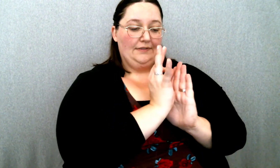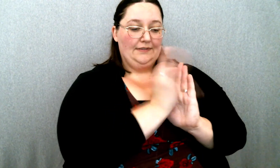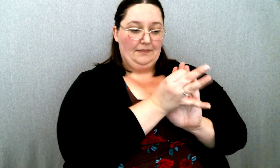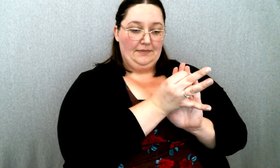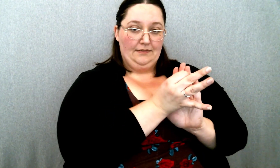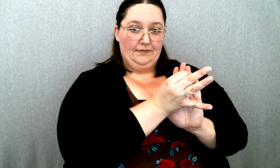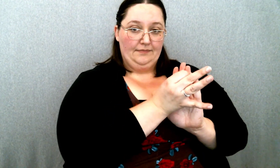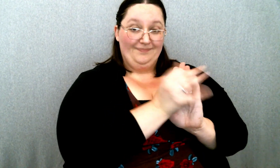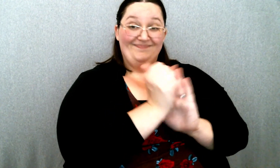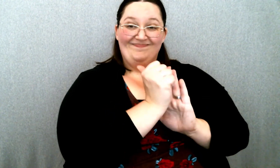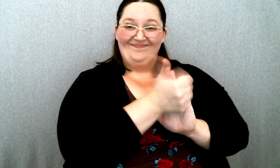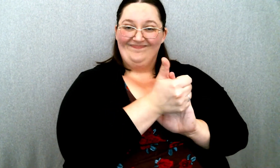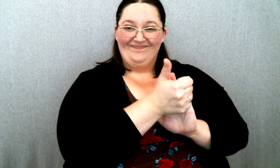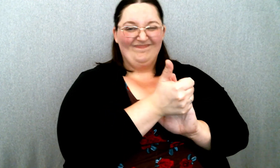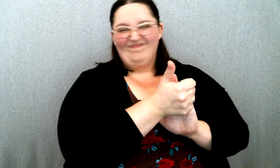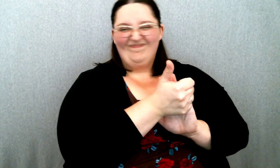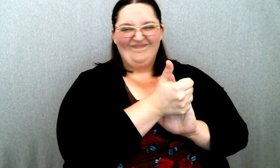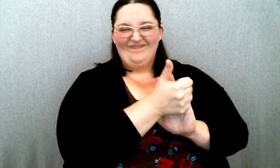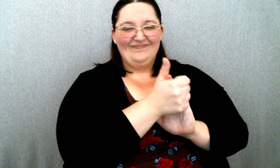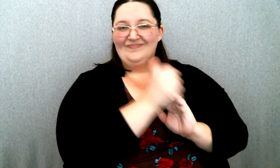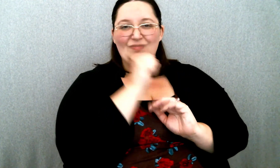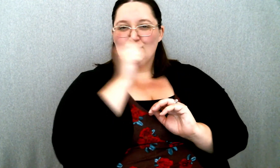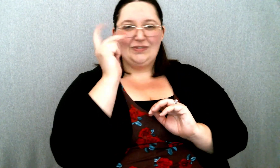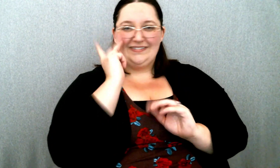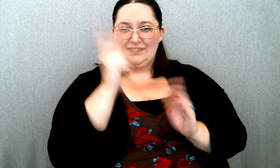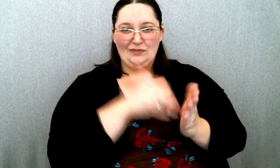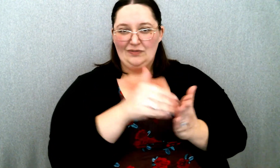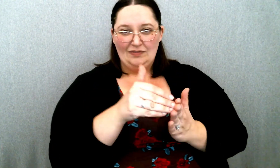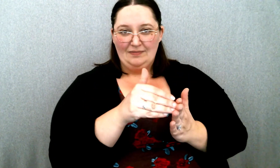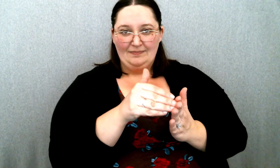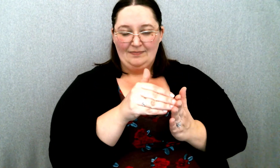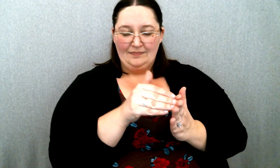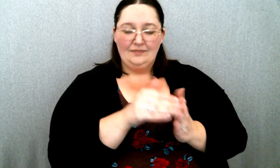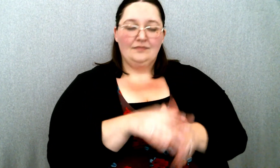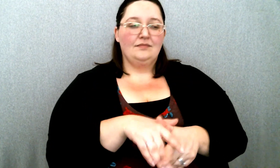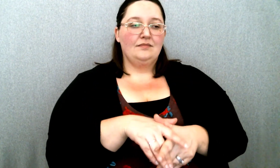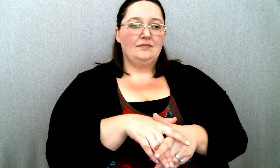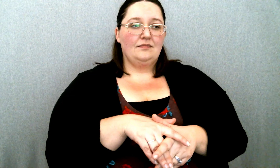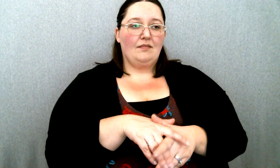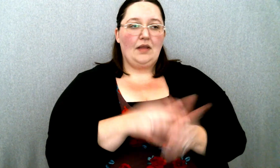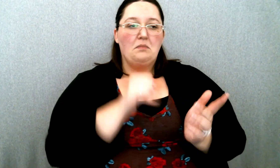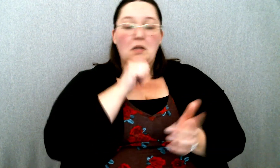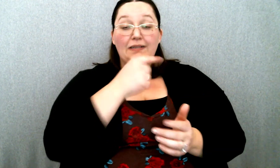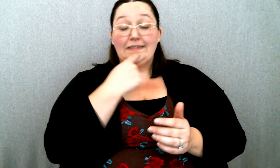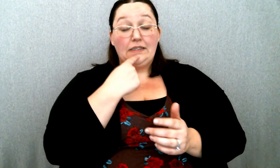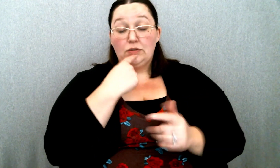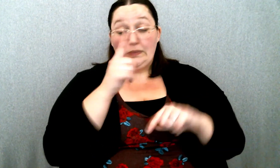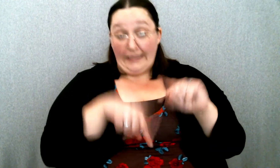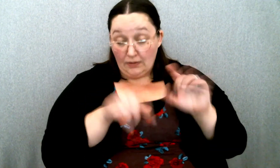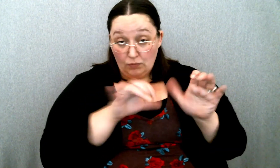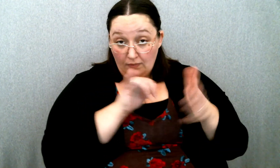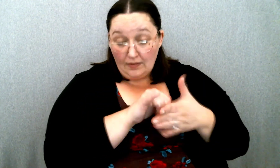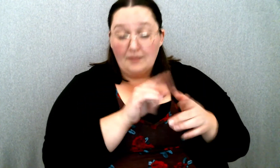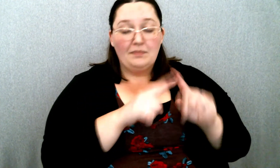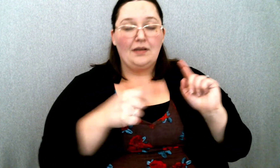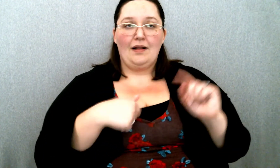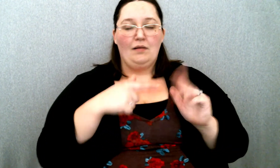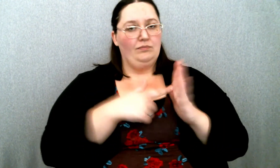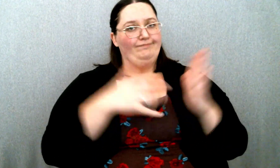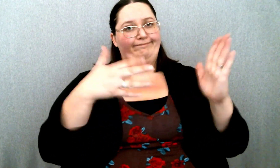when you're doing it this way, more often than not, you'll only see number incorporation going up to 9. I'm not saying you can't use